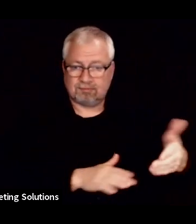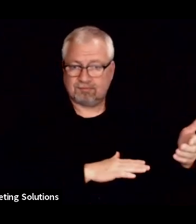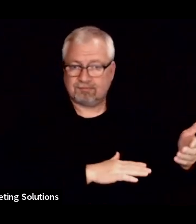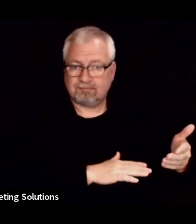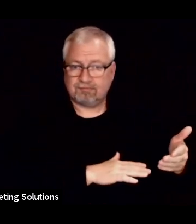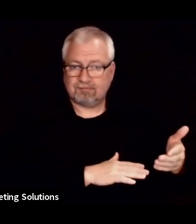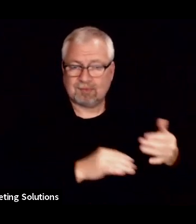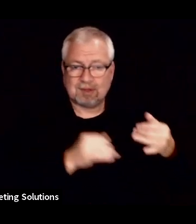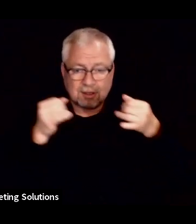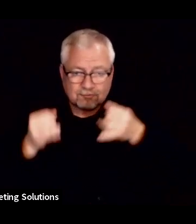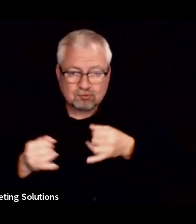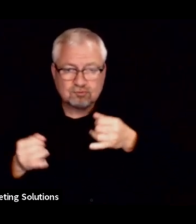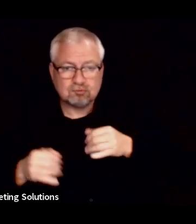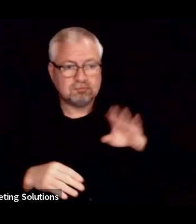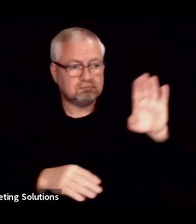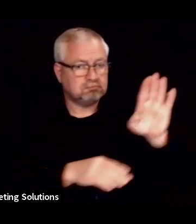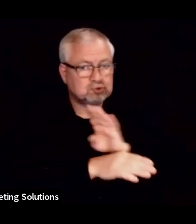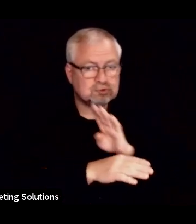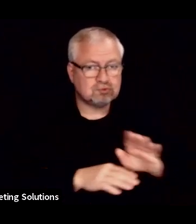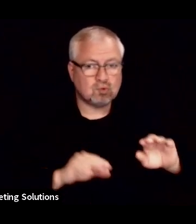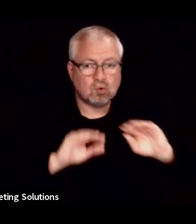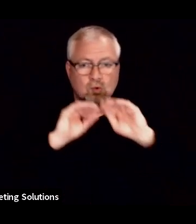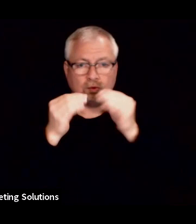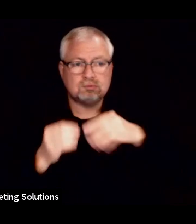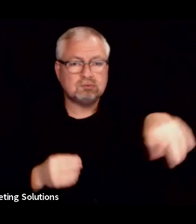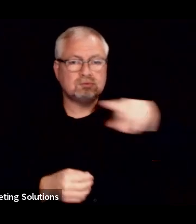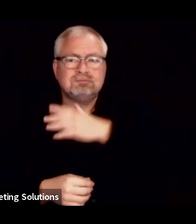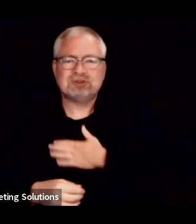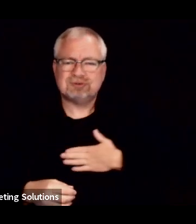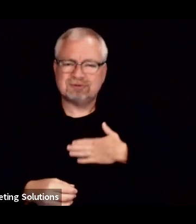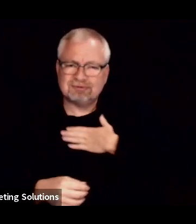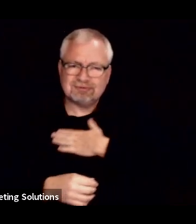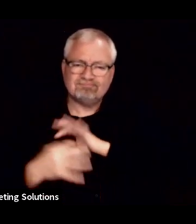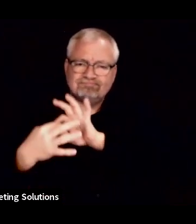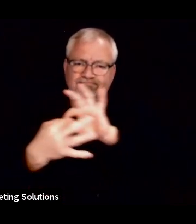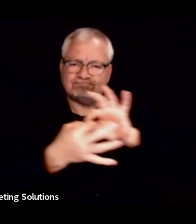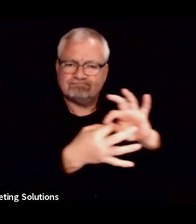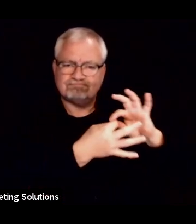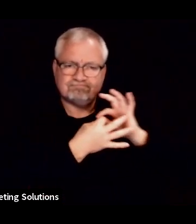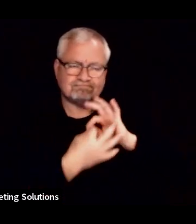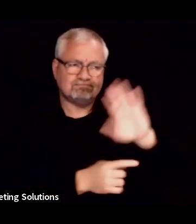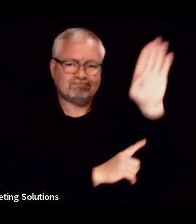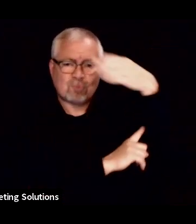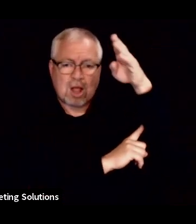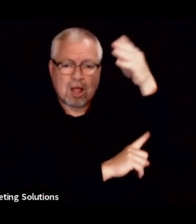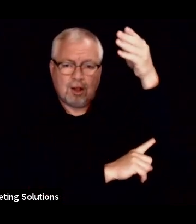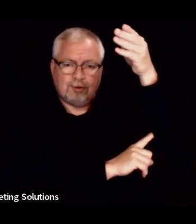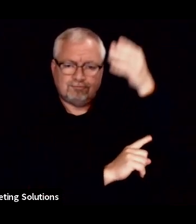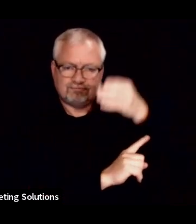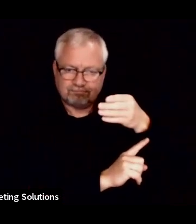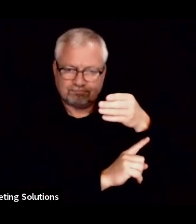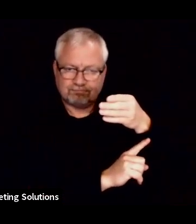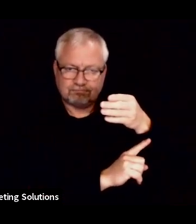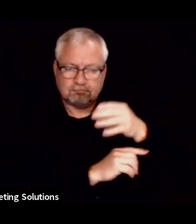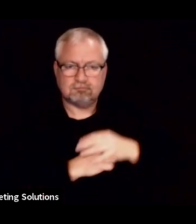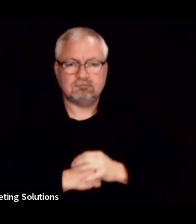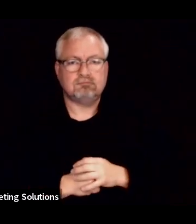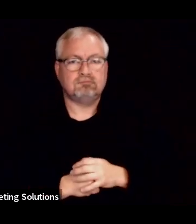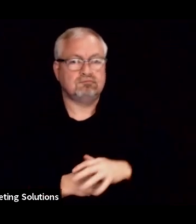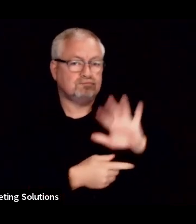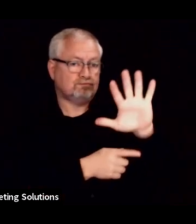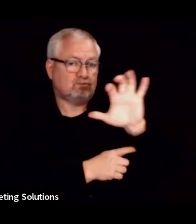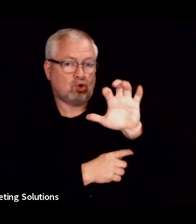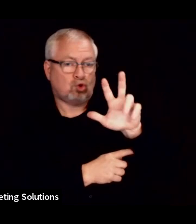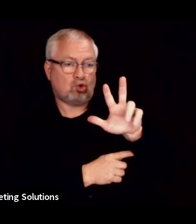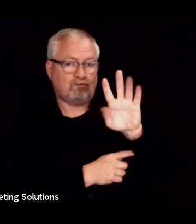are encouraged to do the same. There are currently 534 patients currently